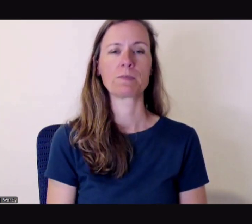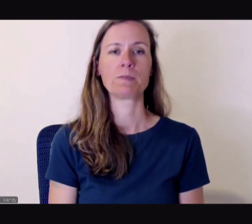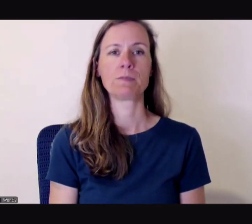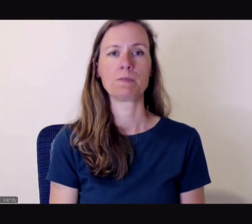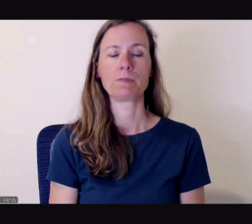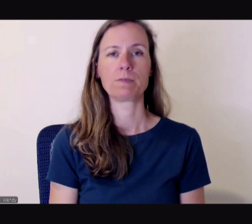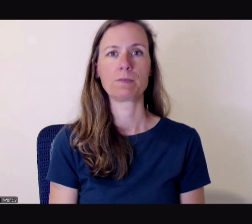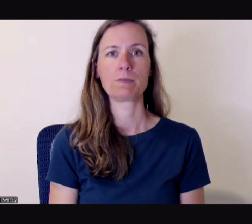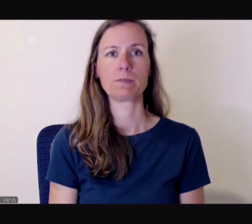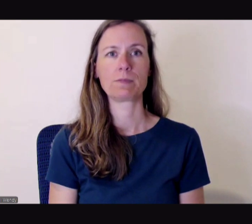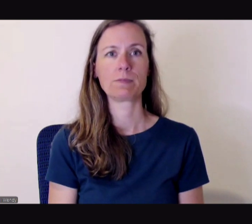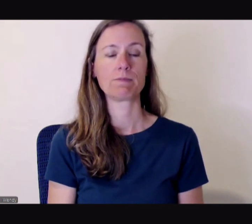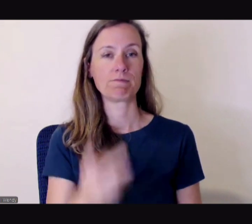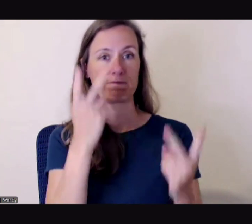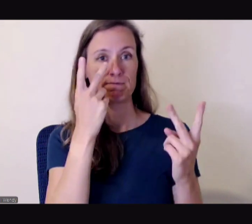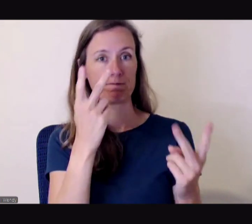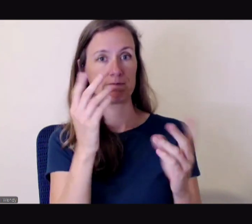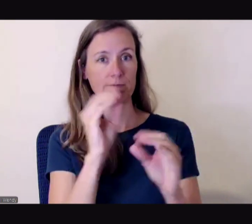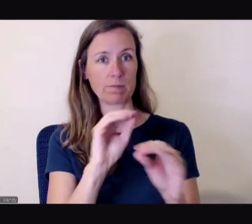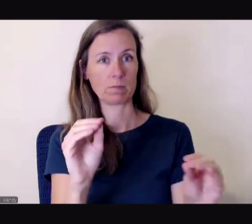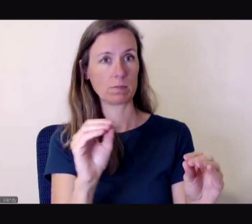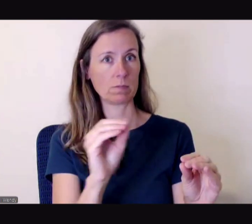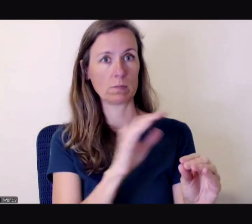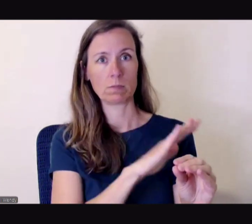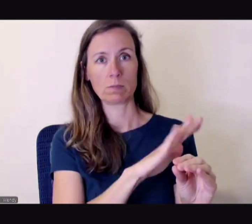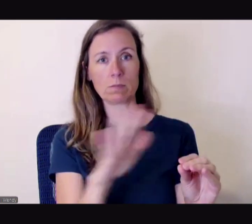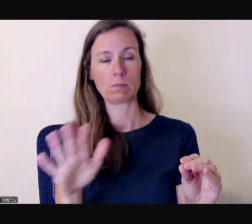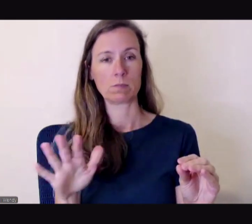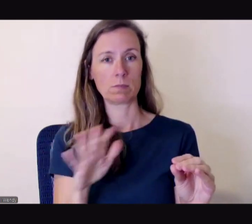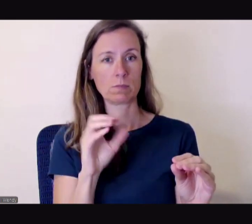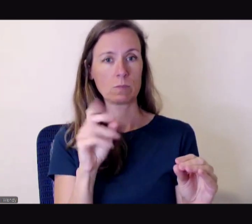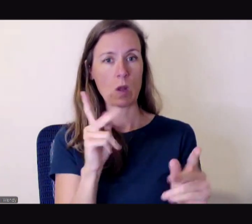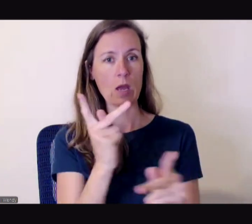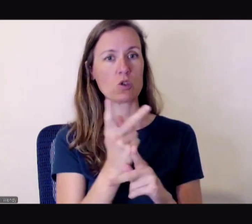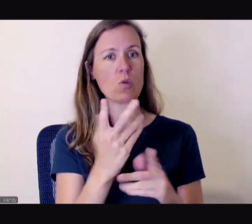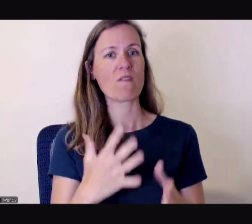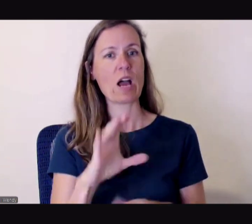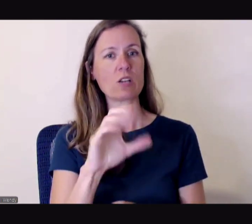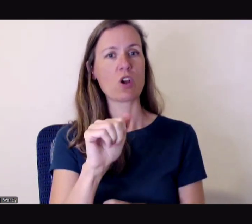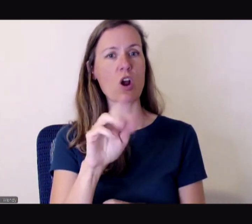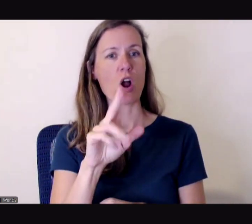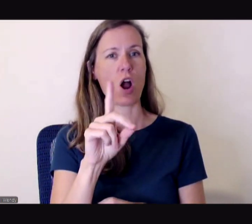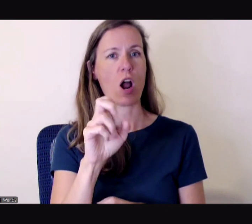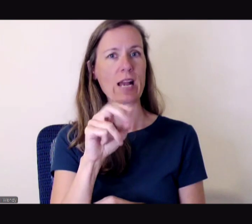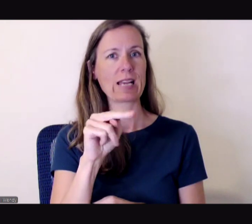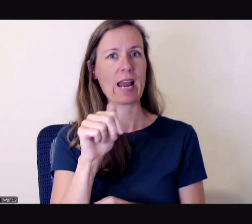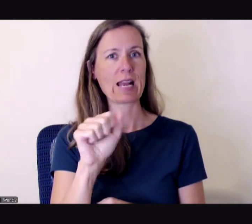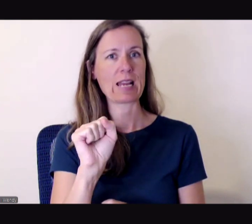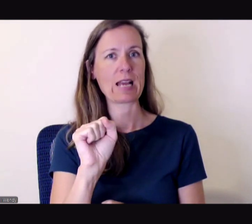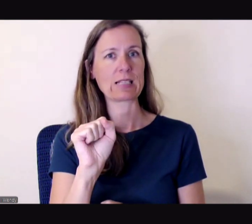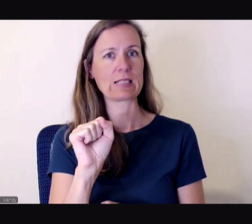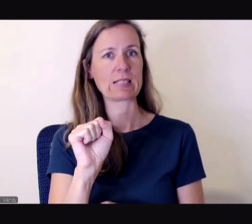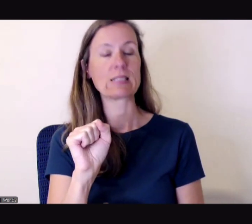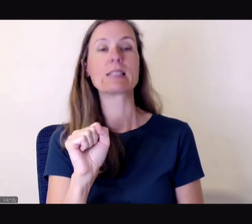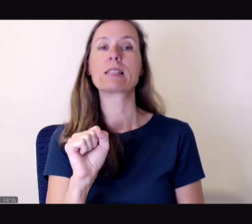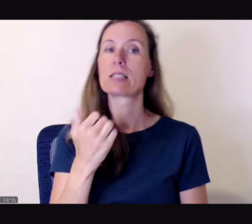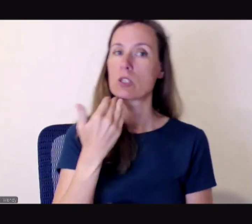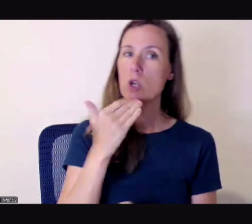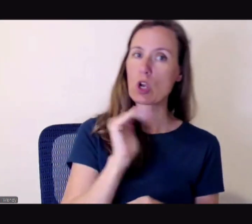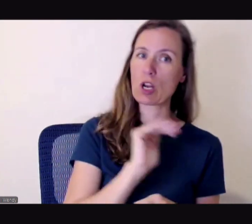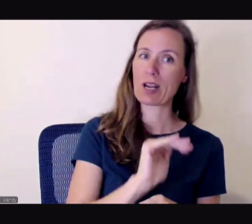Seeing none, Supervisor Cardenas, please. Good evening, Mayor and Vice Mayor, council